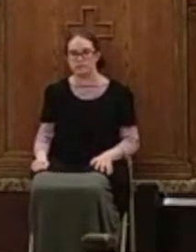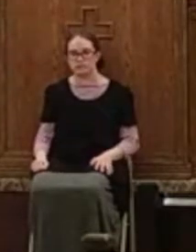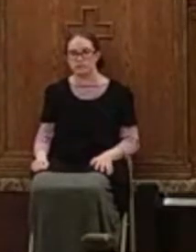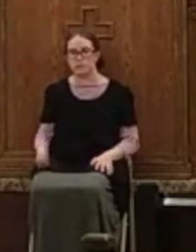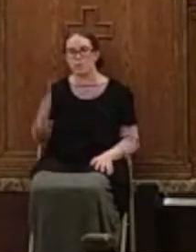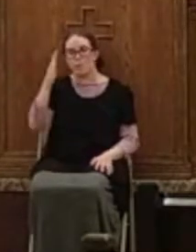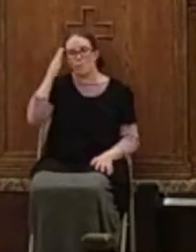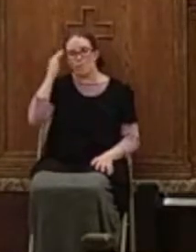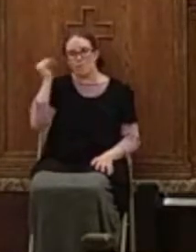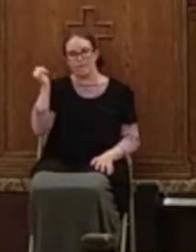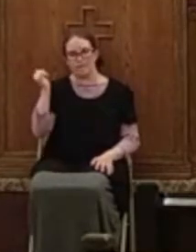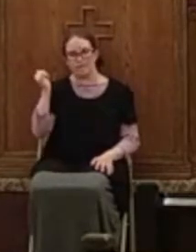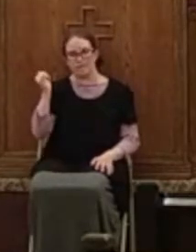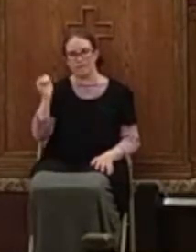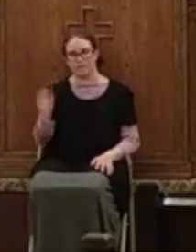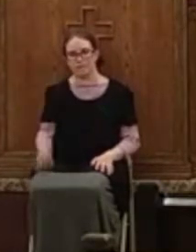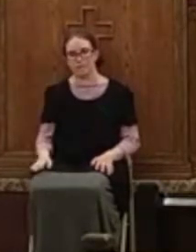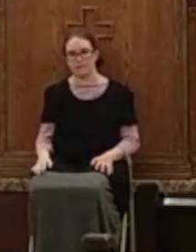Why?